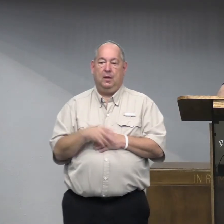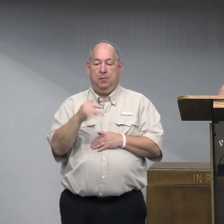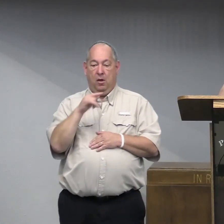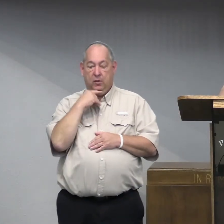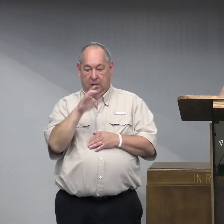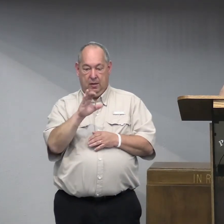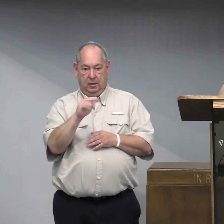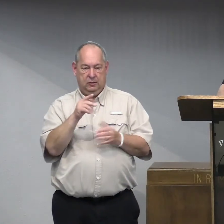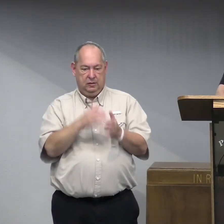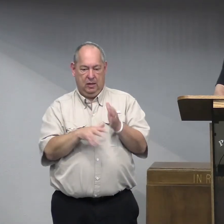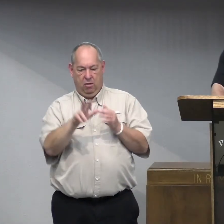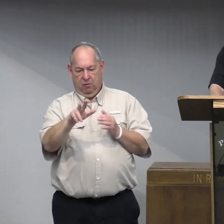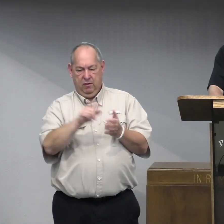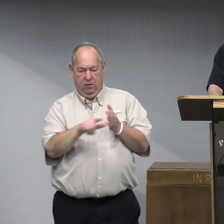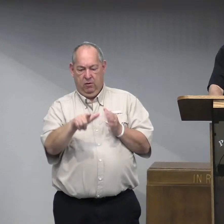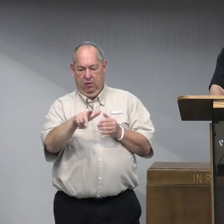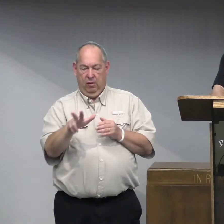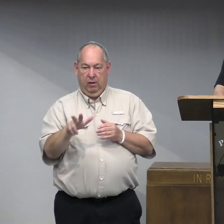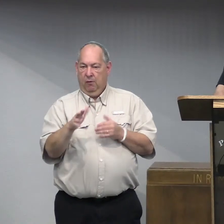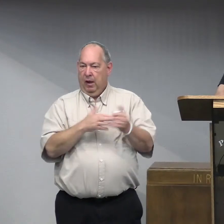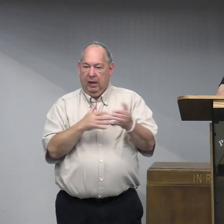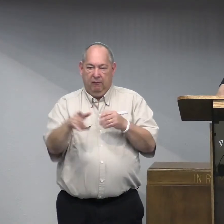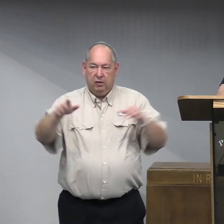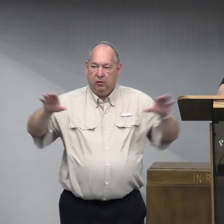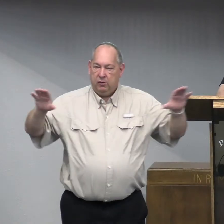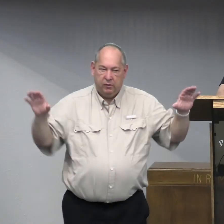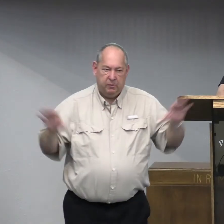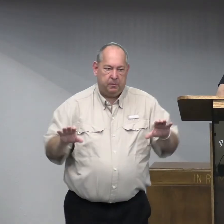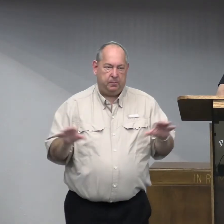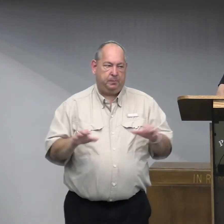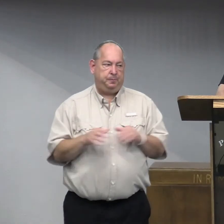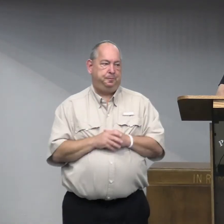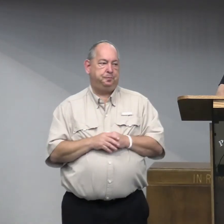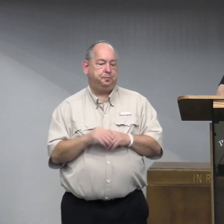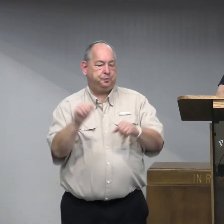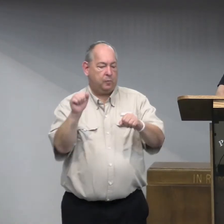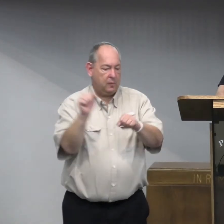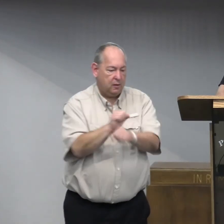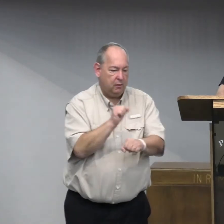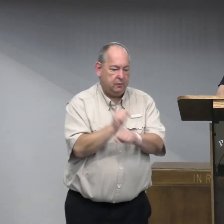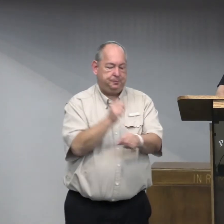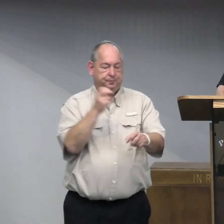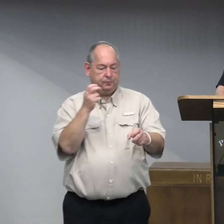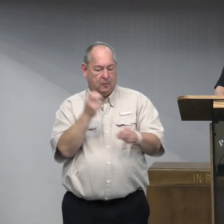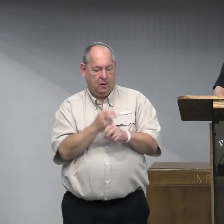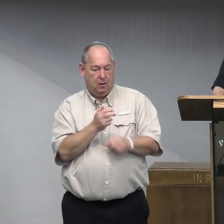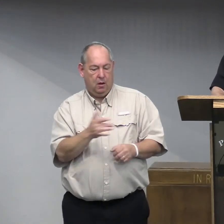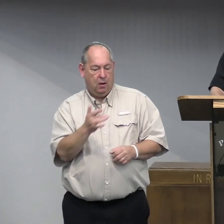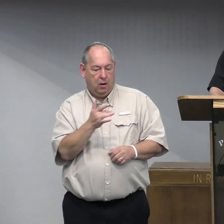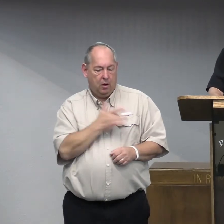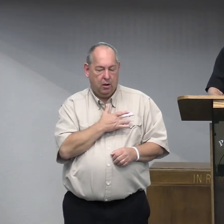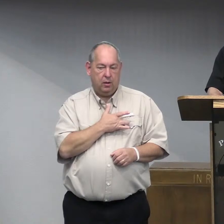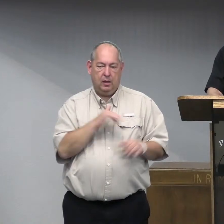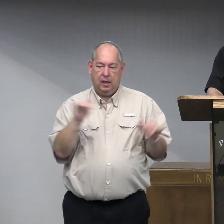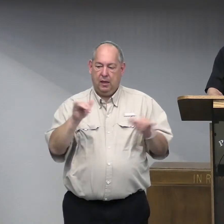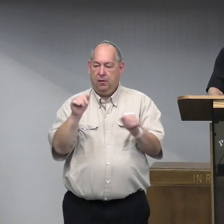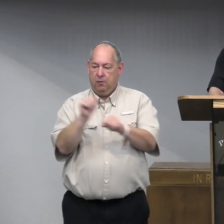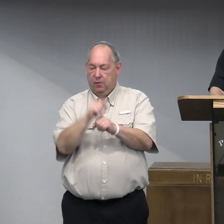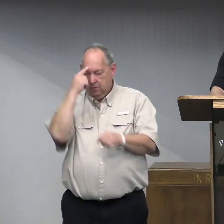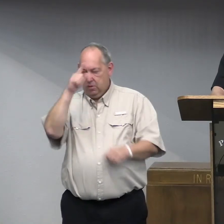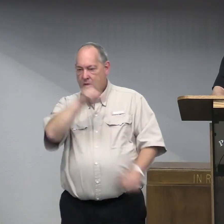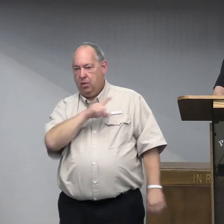in Colossians 3:23, whatever you do, work heartily as for the